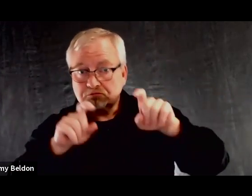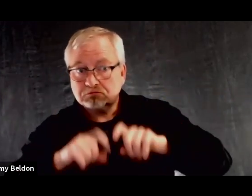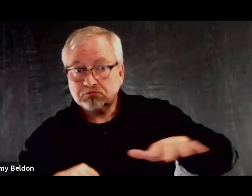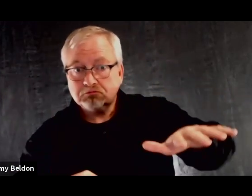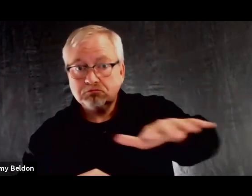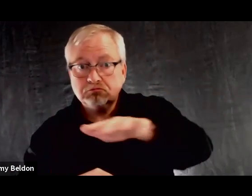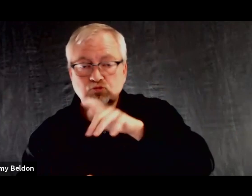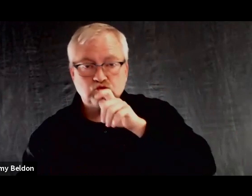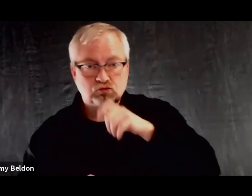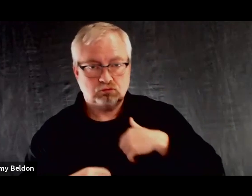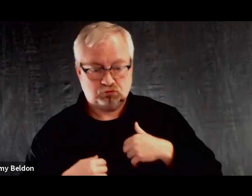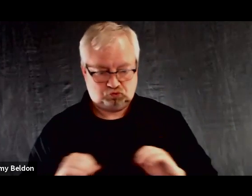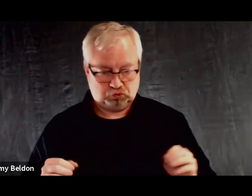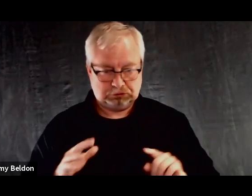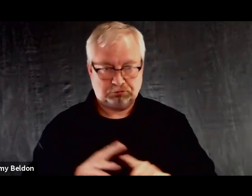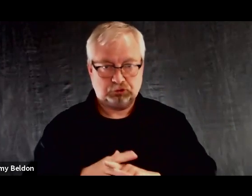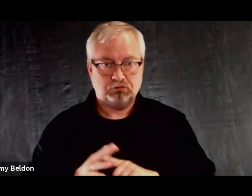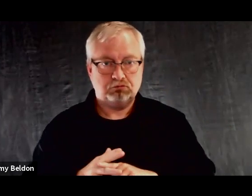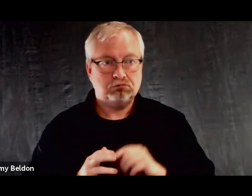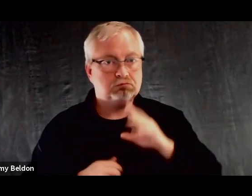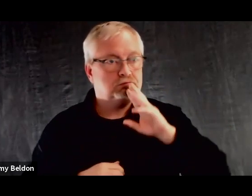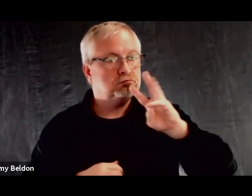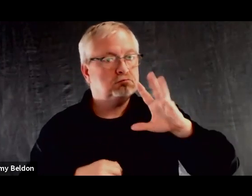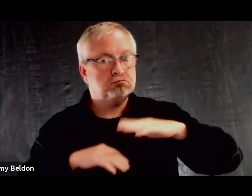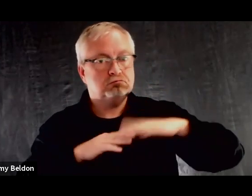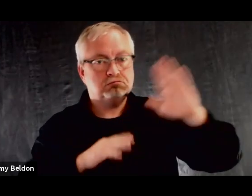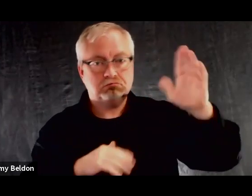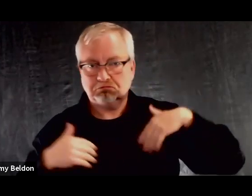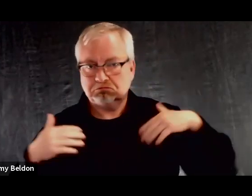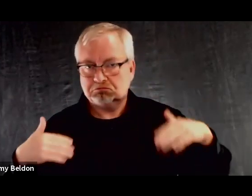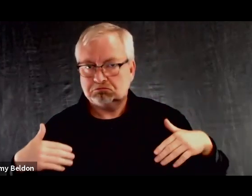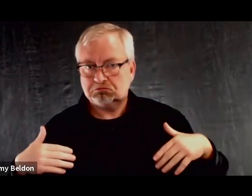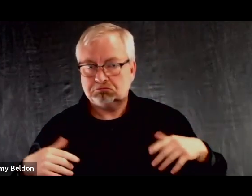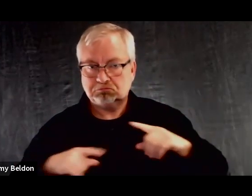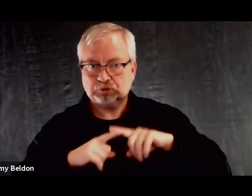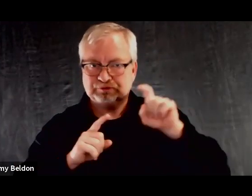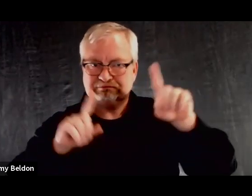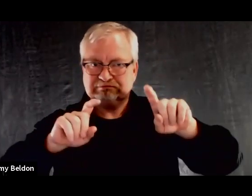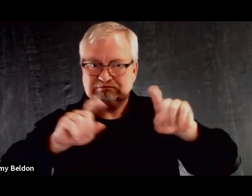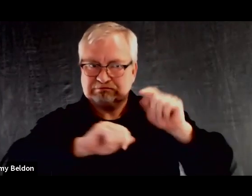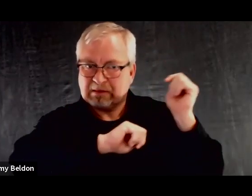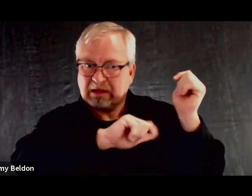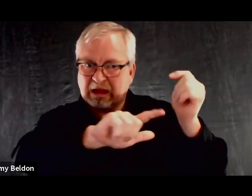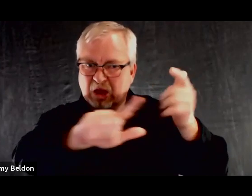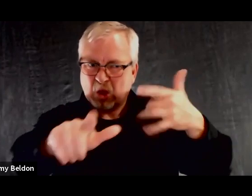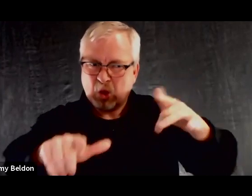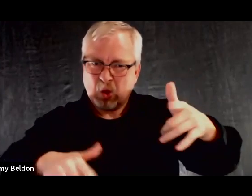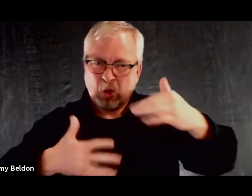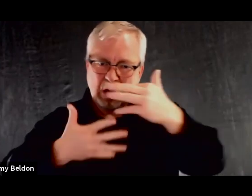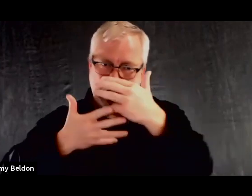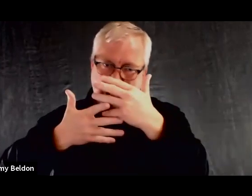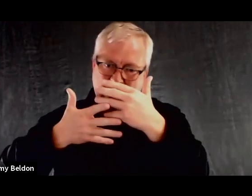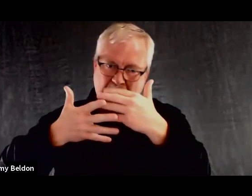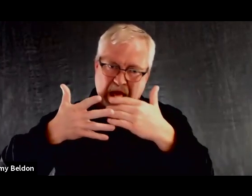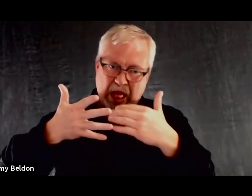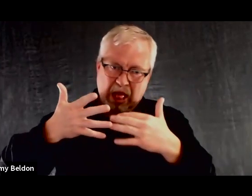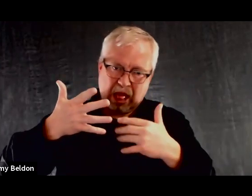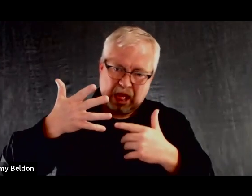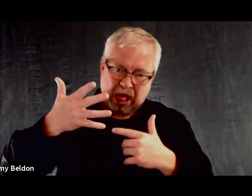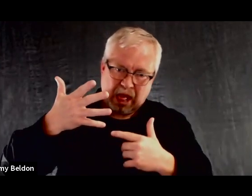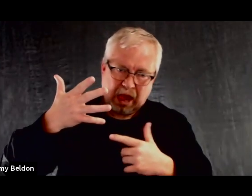child care and first responders. So, I mean, we have a long way to go. And so I think, we